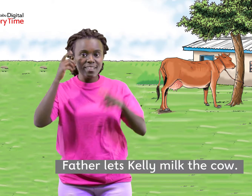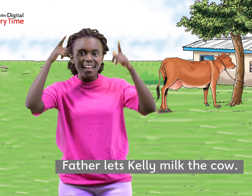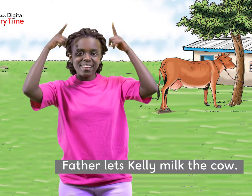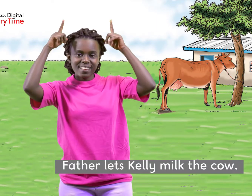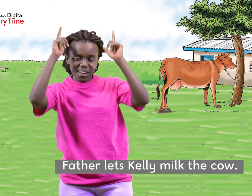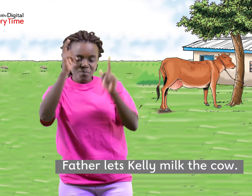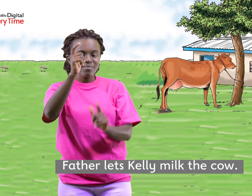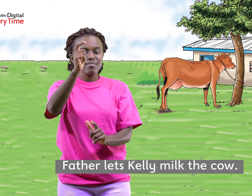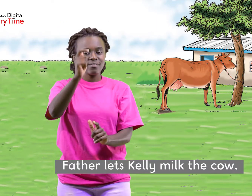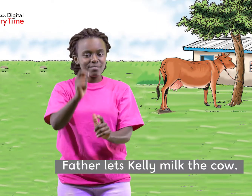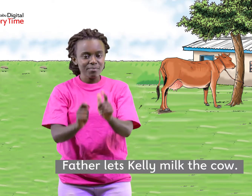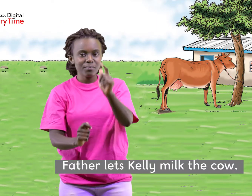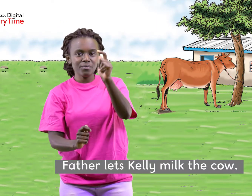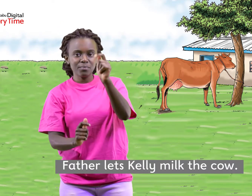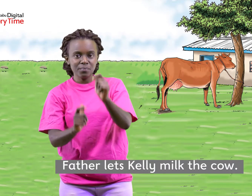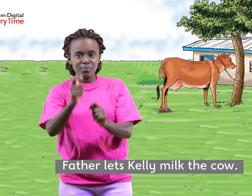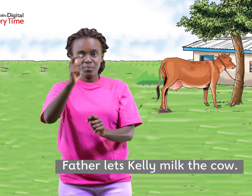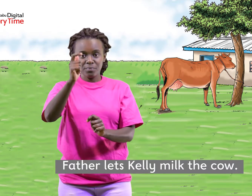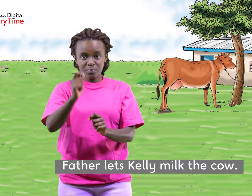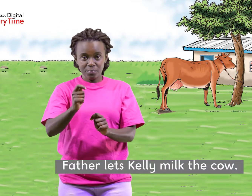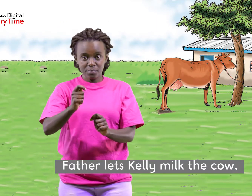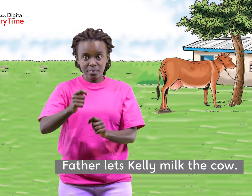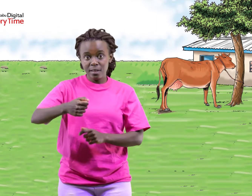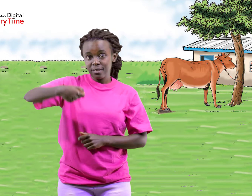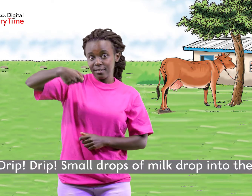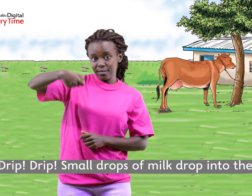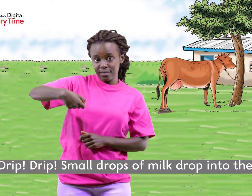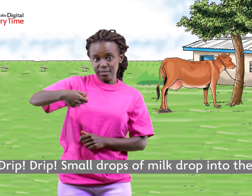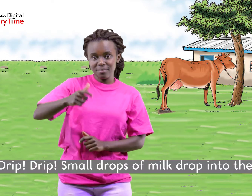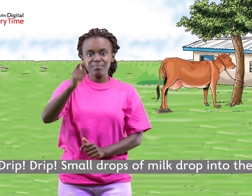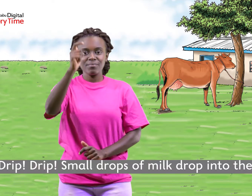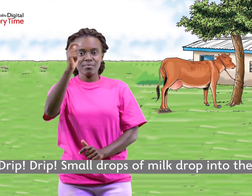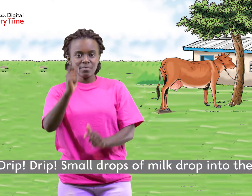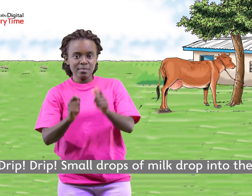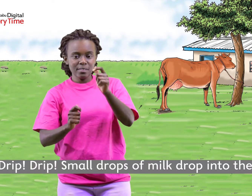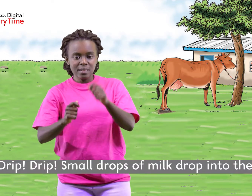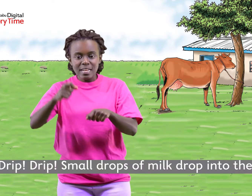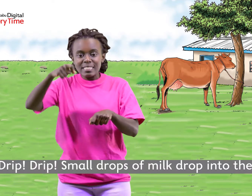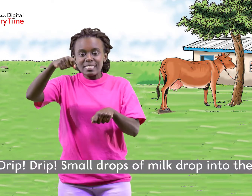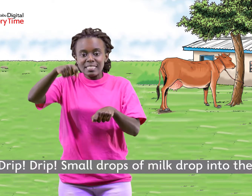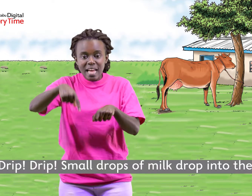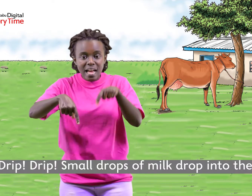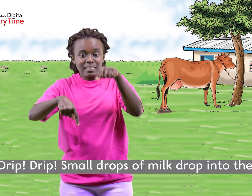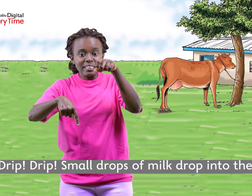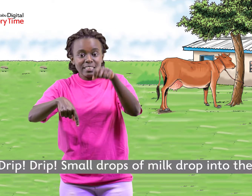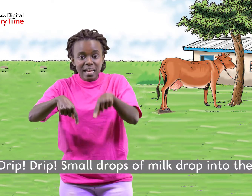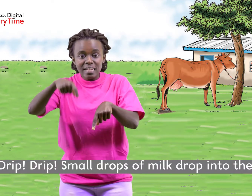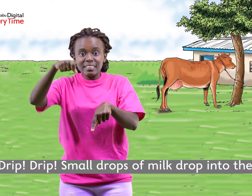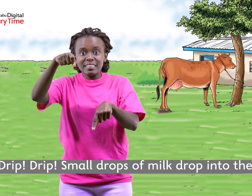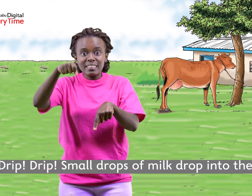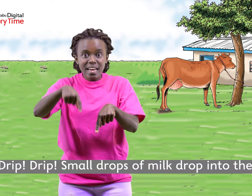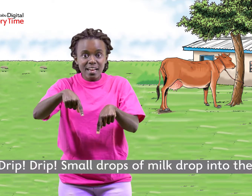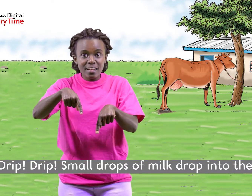Father lets Kelly milk the cow. Drip, drip, small drops of milk drop into the